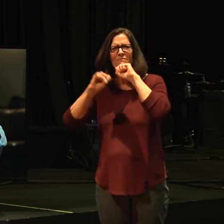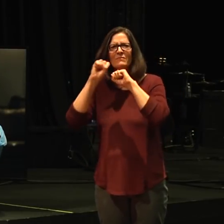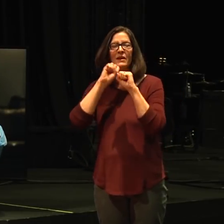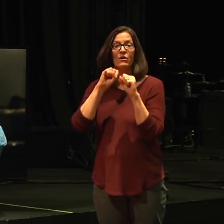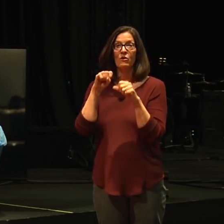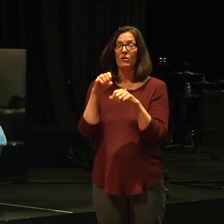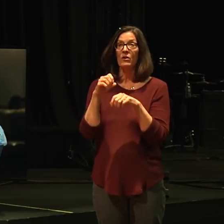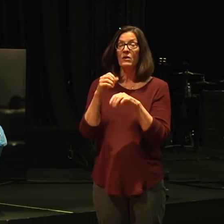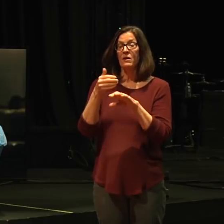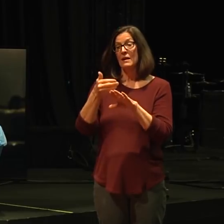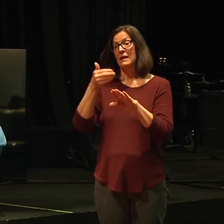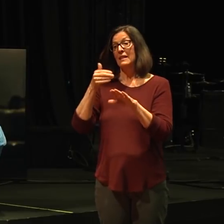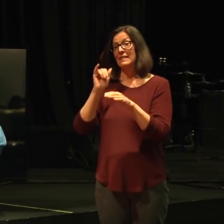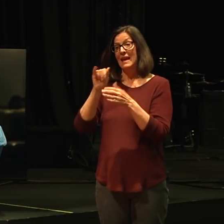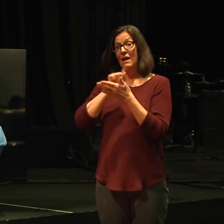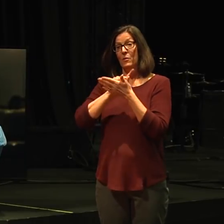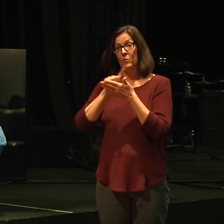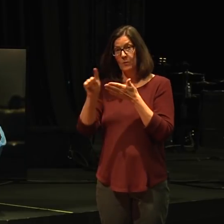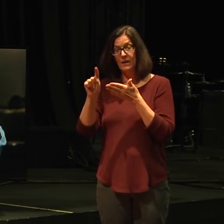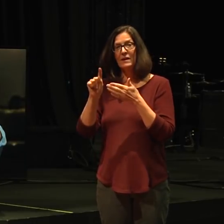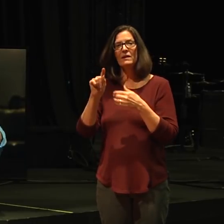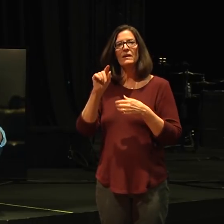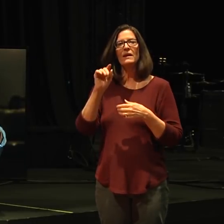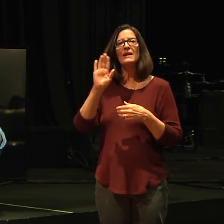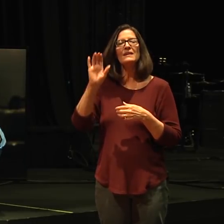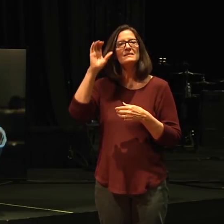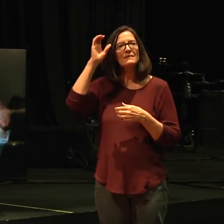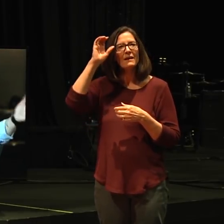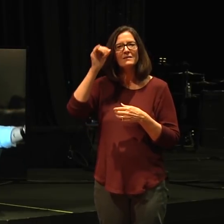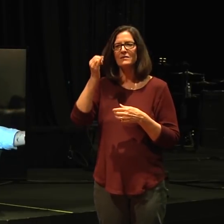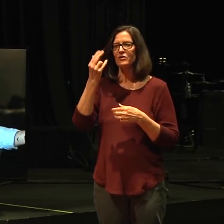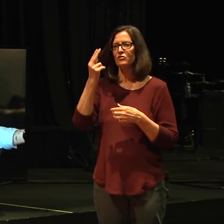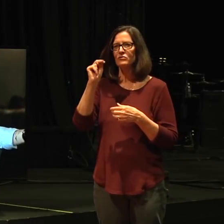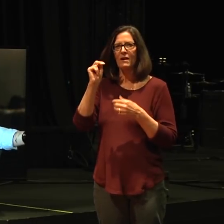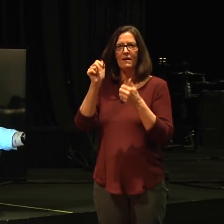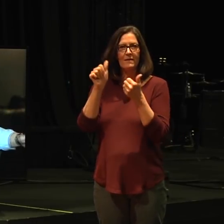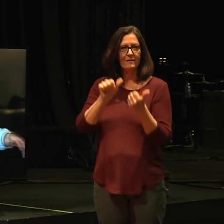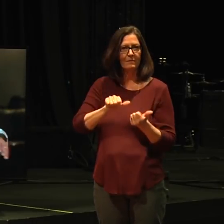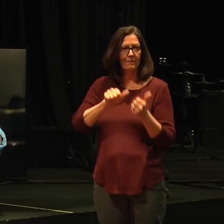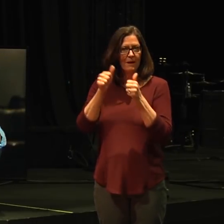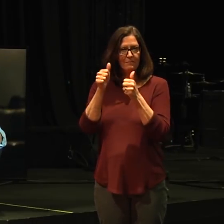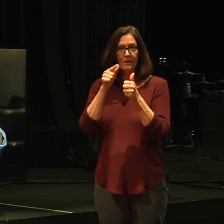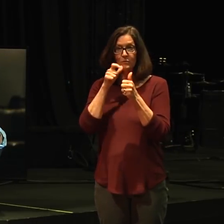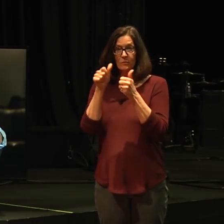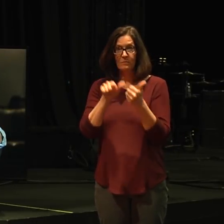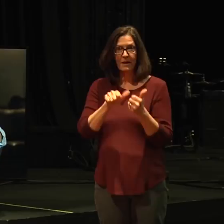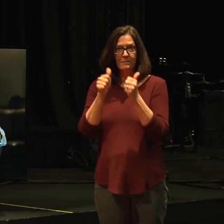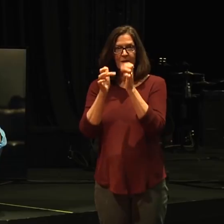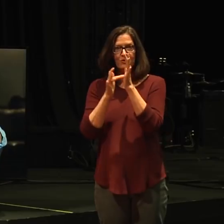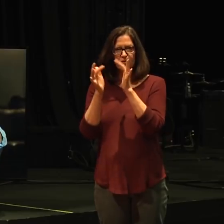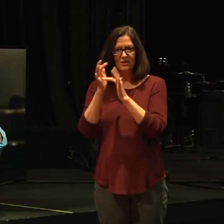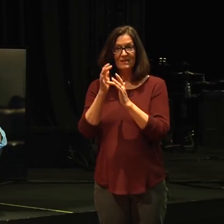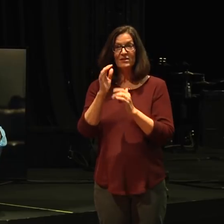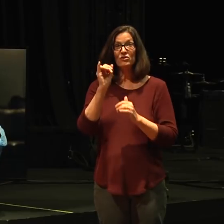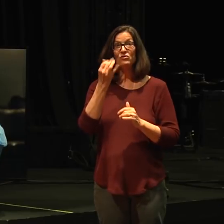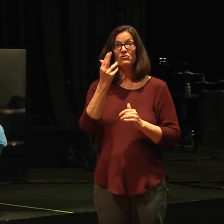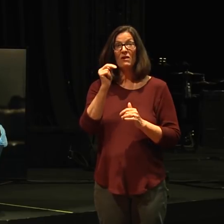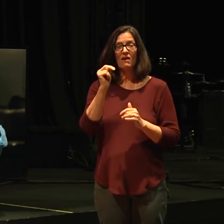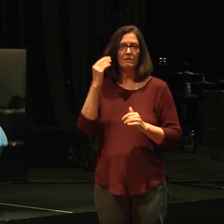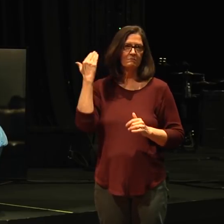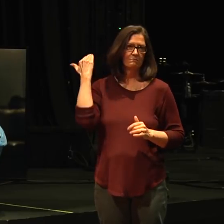his cousin, his name is John, he's his mentor. It's the same guy who baptized him in the Jordan River. John had been beheaded,